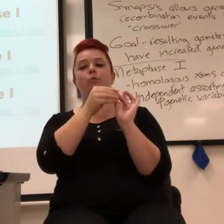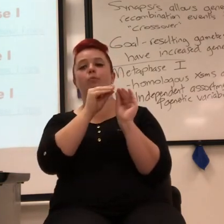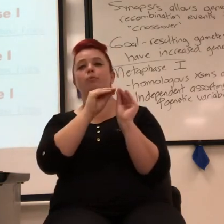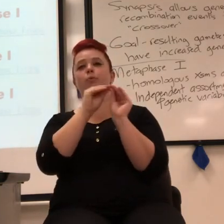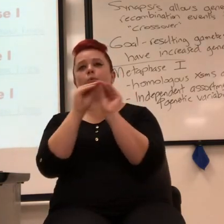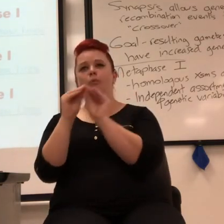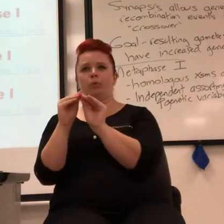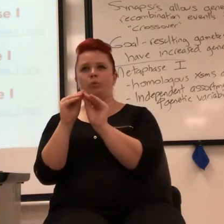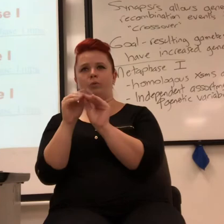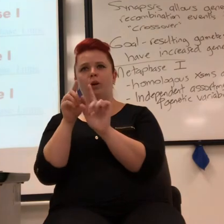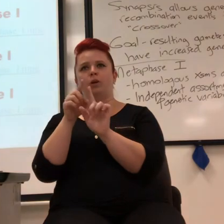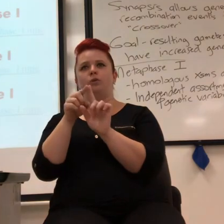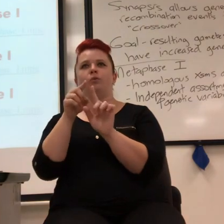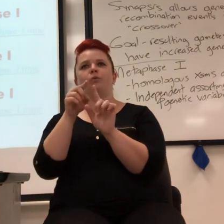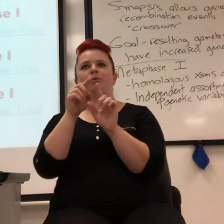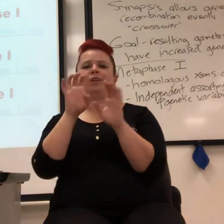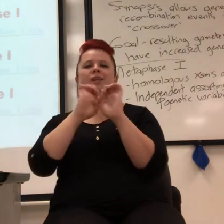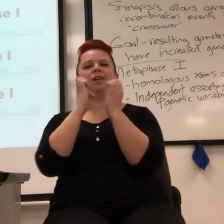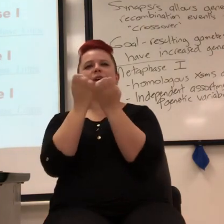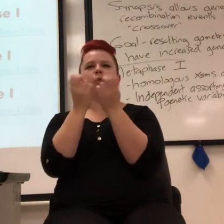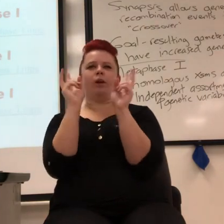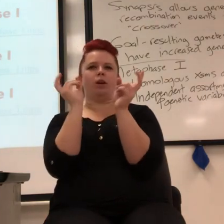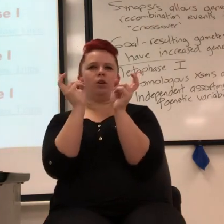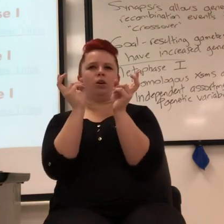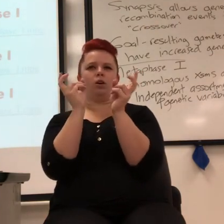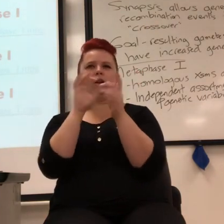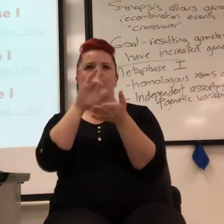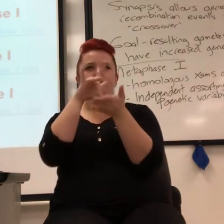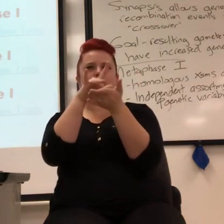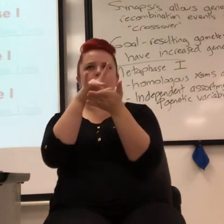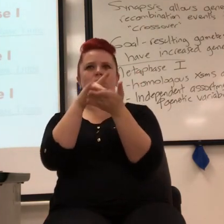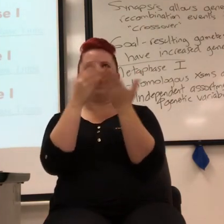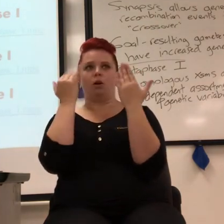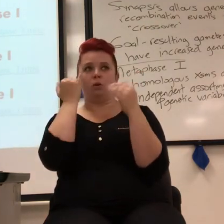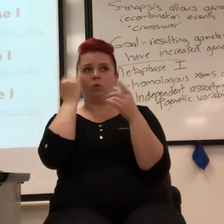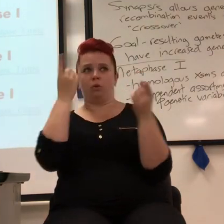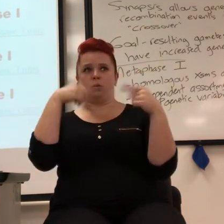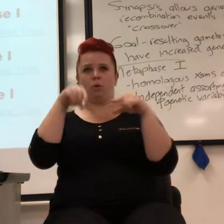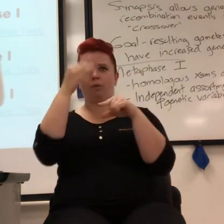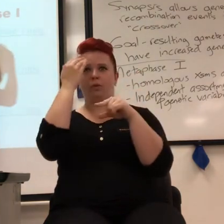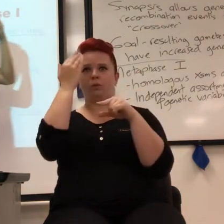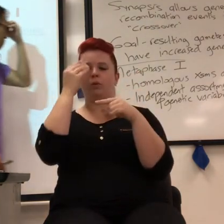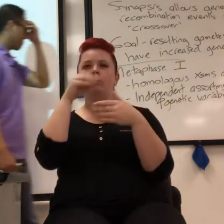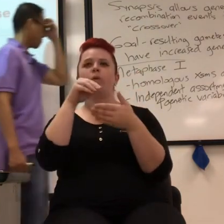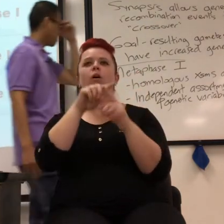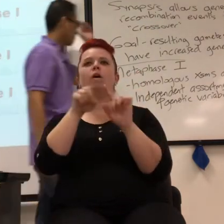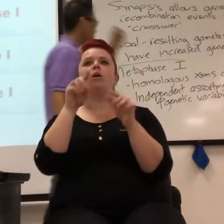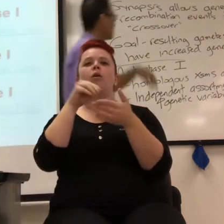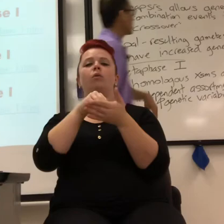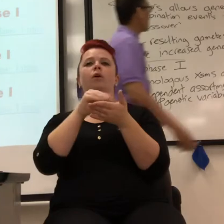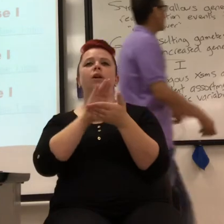at the metaphase plate or at the equator as I called it? Okay, I don't know if you knew that. Write it down if